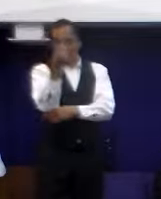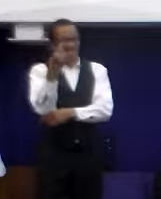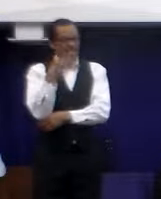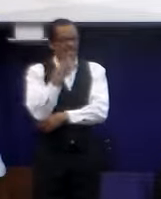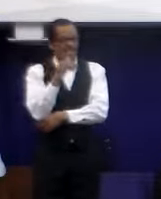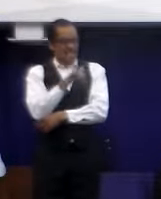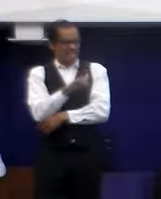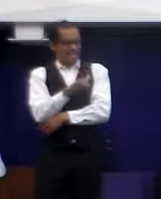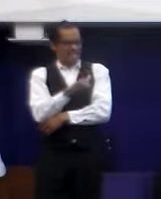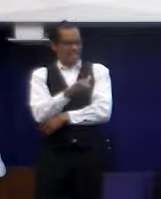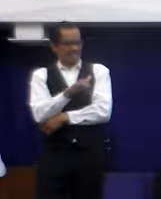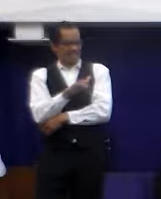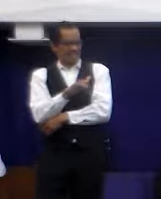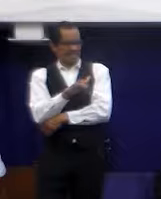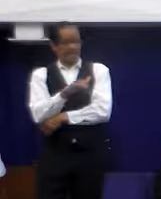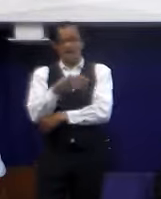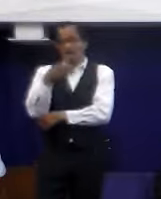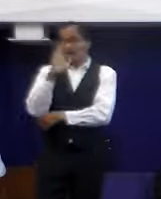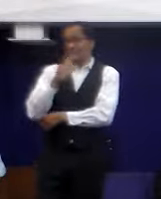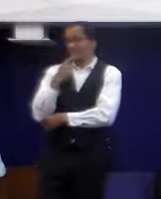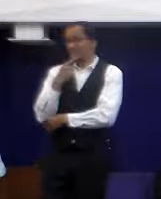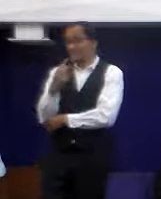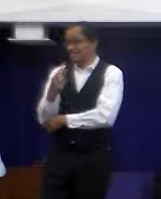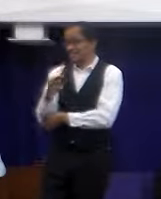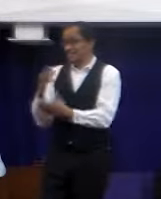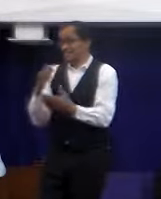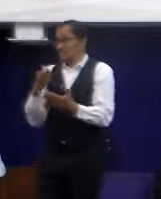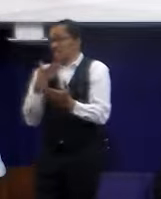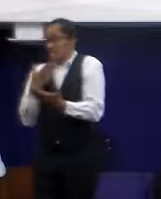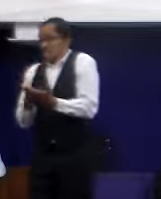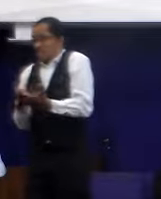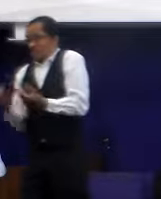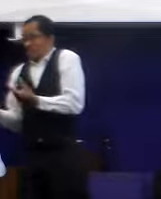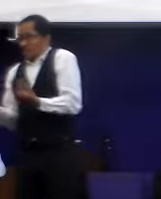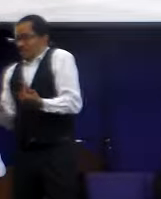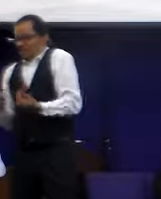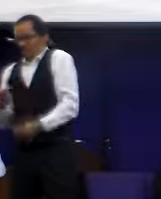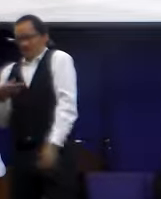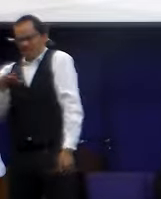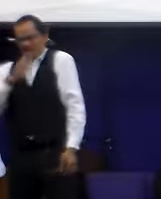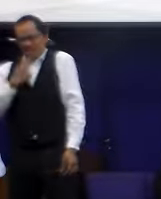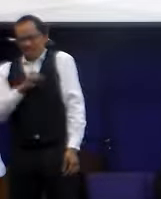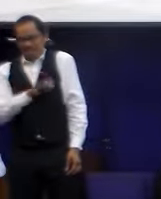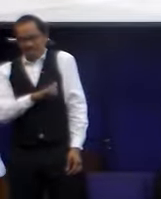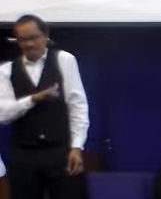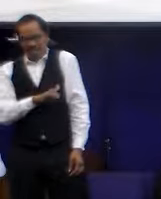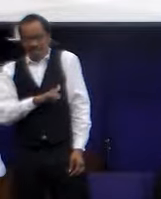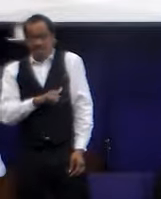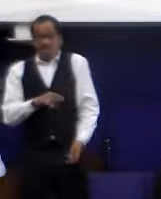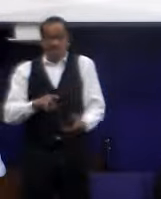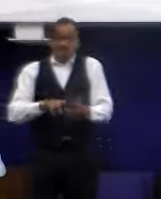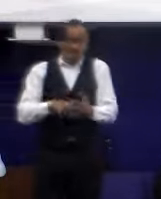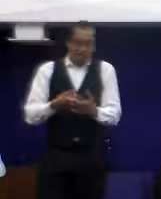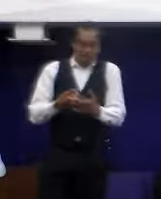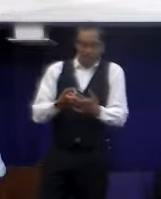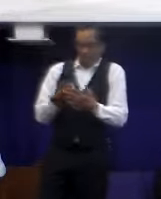that? God tell you something good to do, and the enemy say, did God say that? No, he meant you to do it. When we start worrying